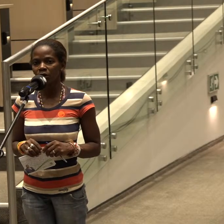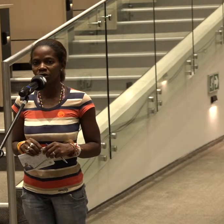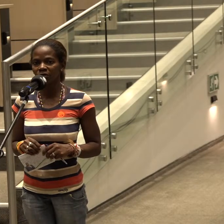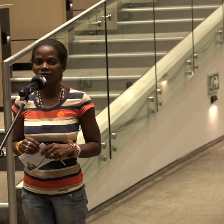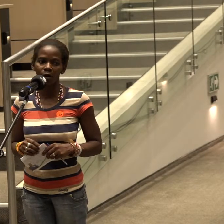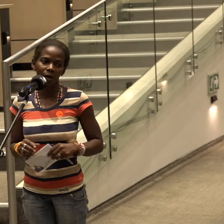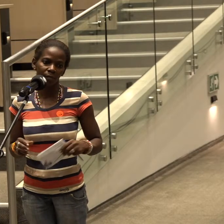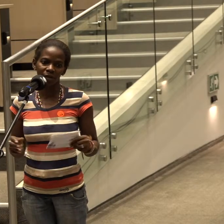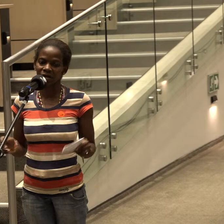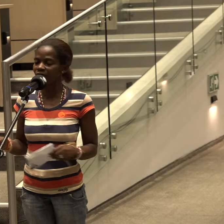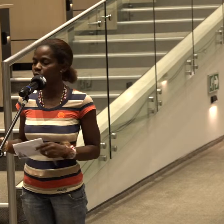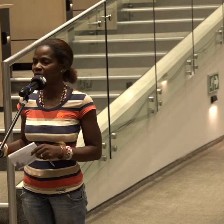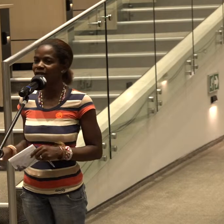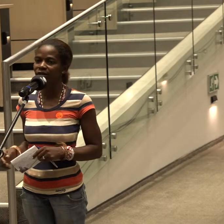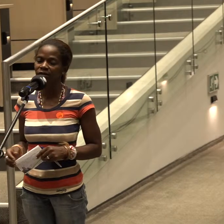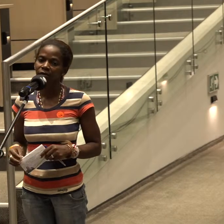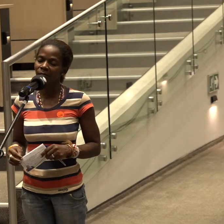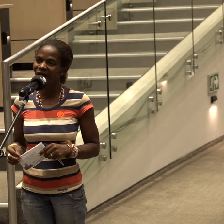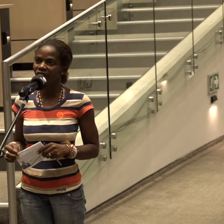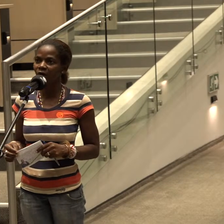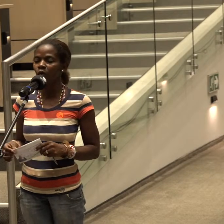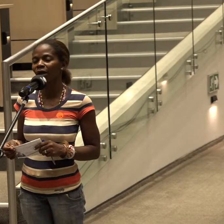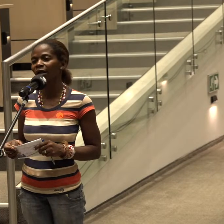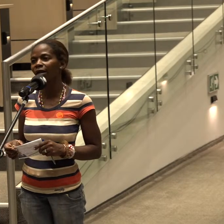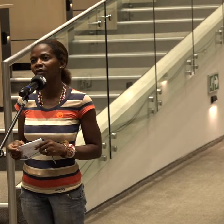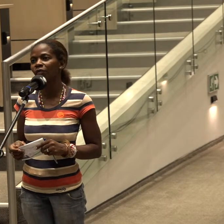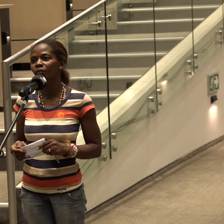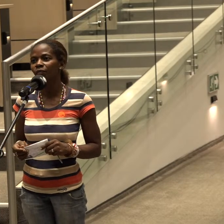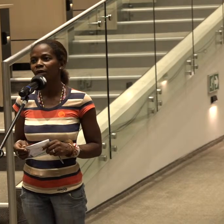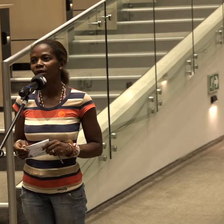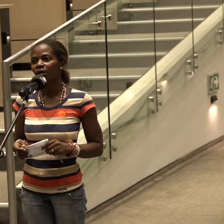because of our beloved ones